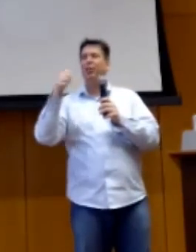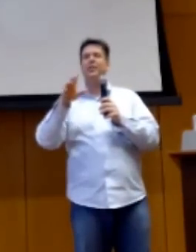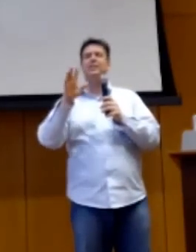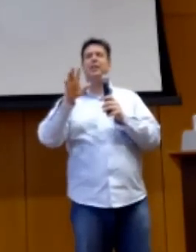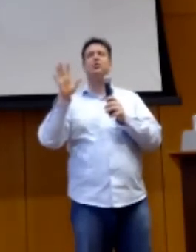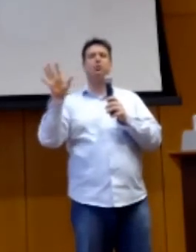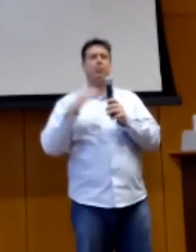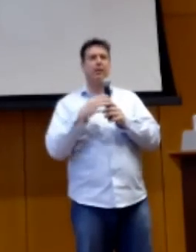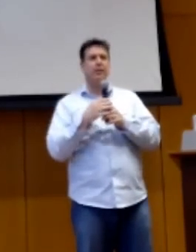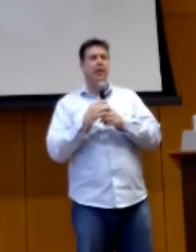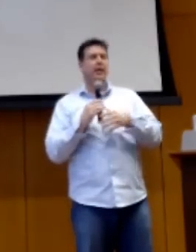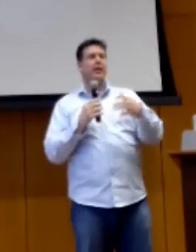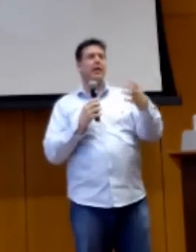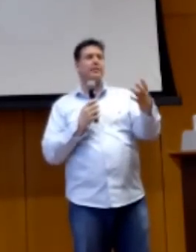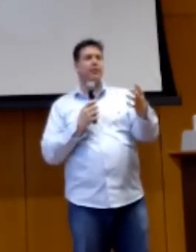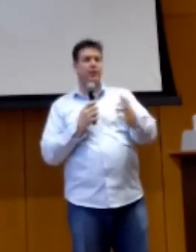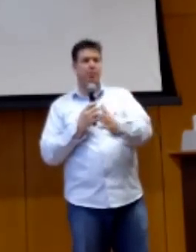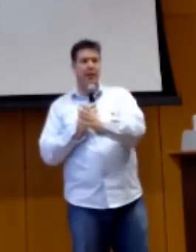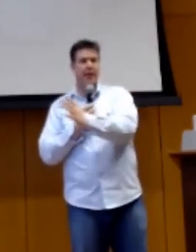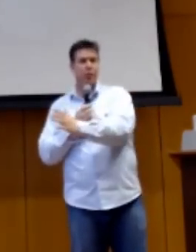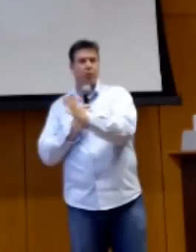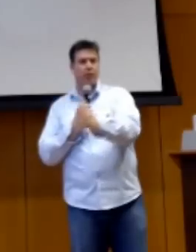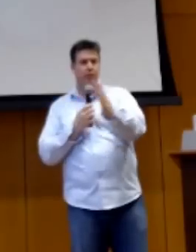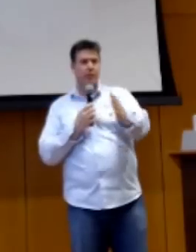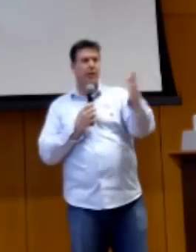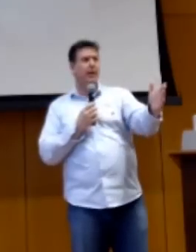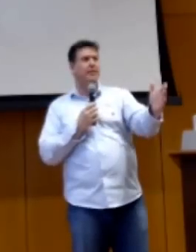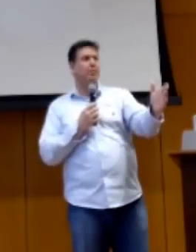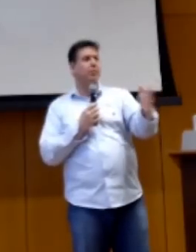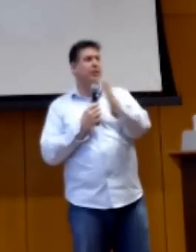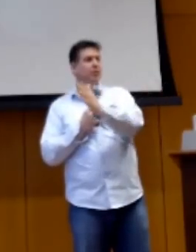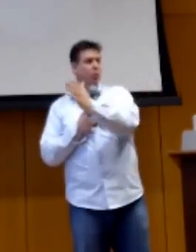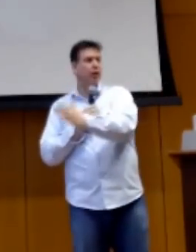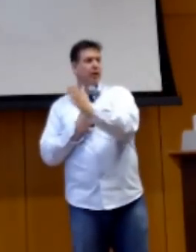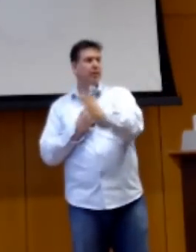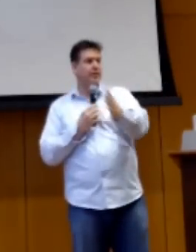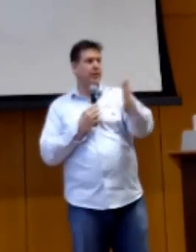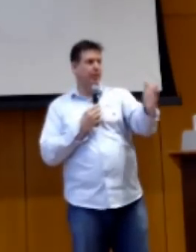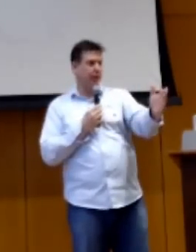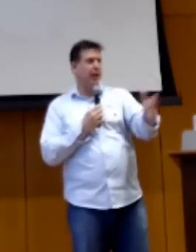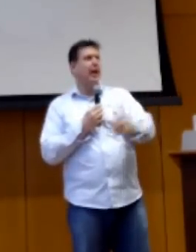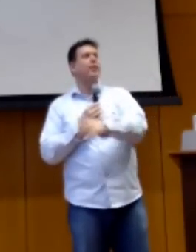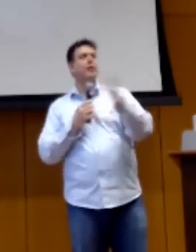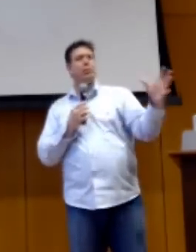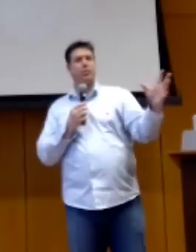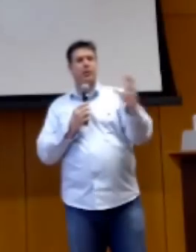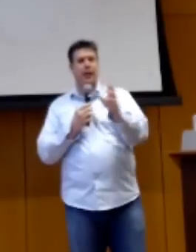Or in the same string because in ASL fingerspelling each one of those examples is a word in and of itself, right? And then you put them all